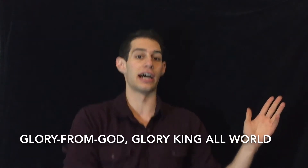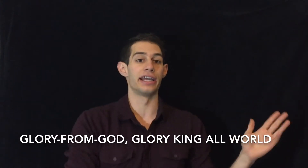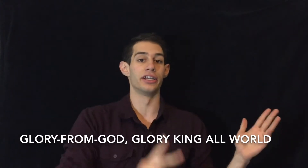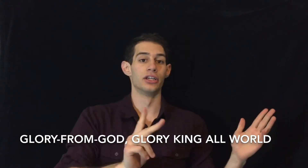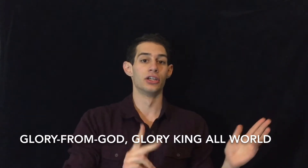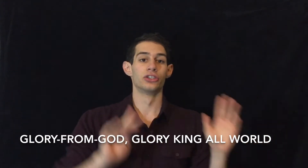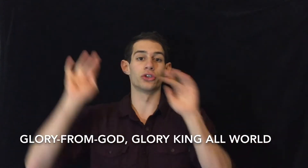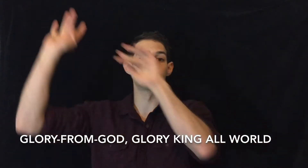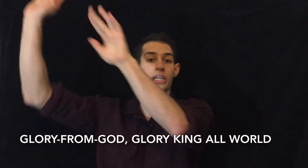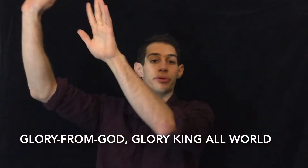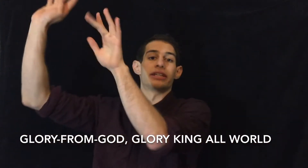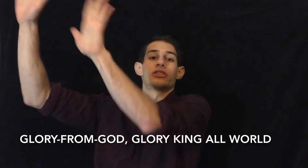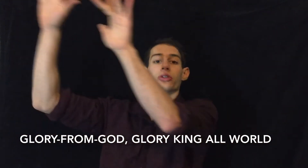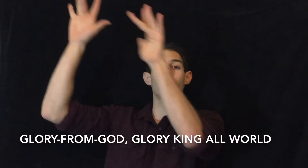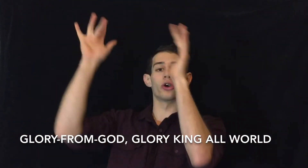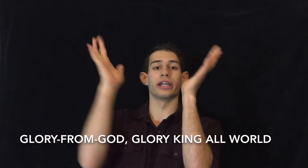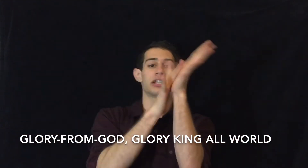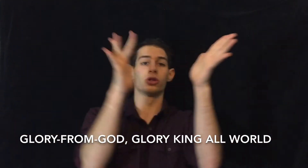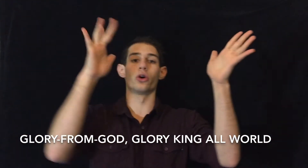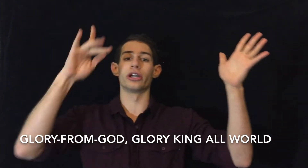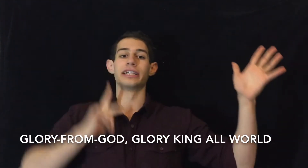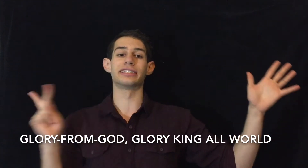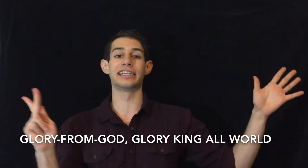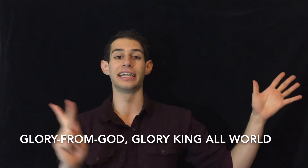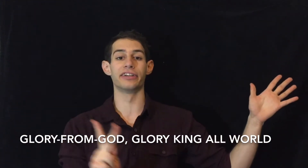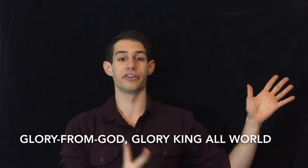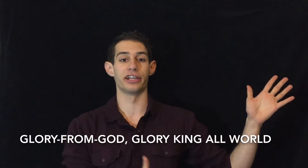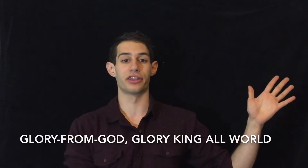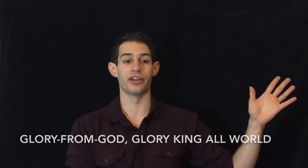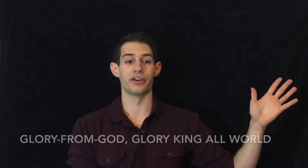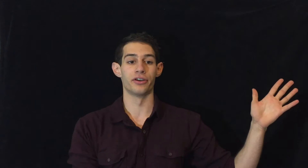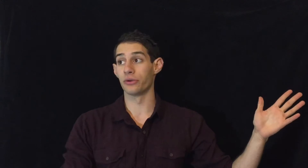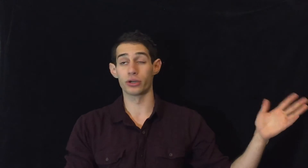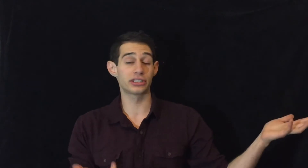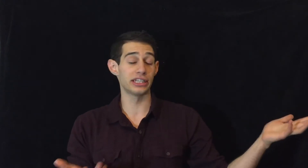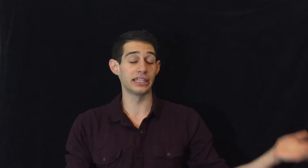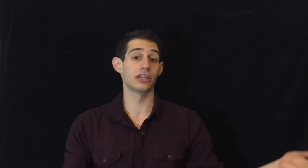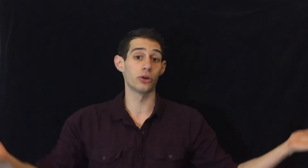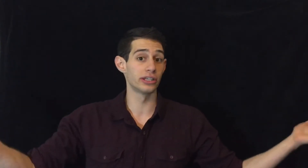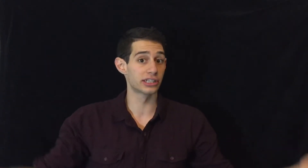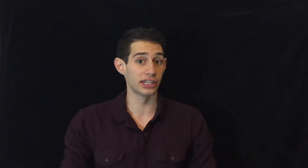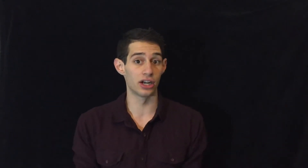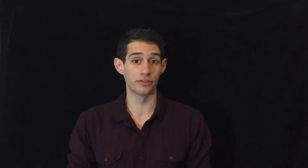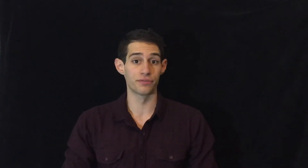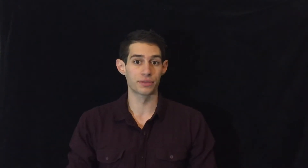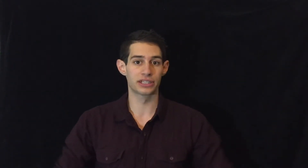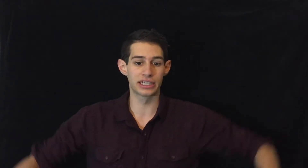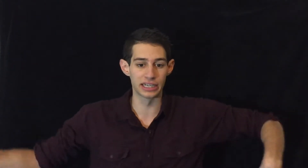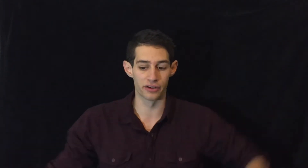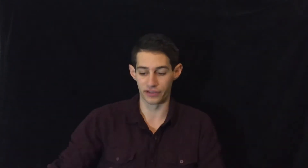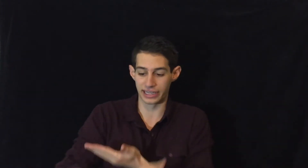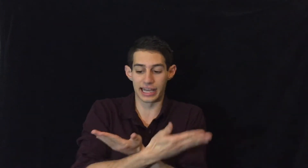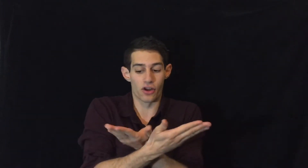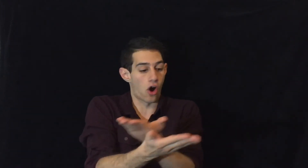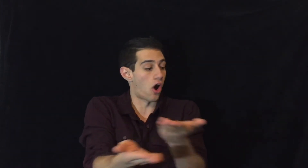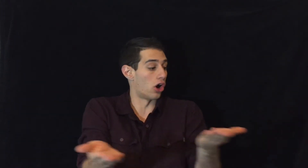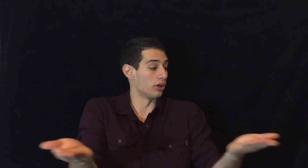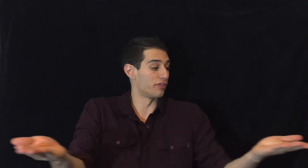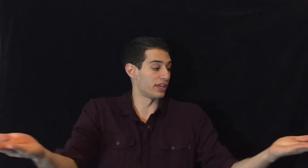side. So it's going to be a glory, glorious King right there. And what is he the glorious King of? He's King of, again, all of